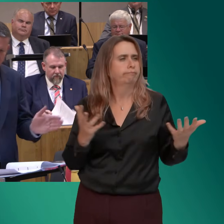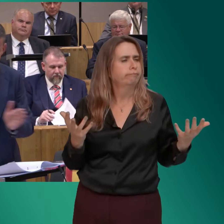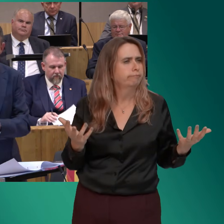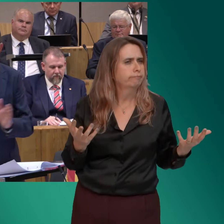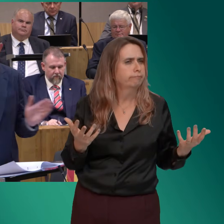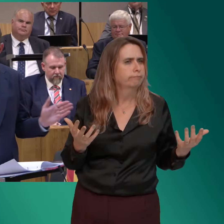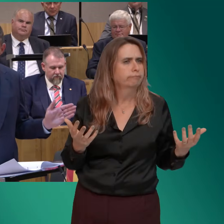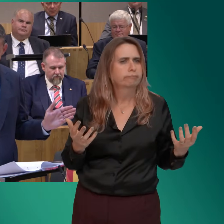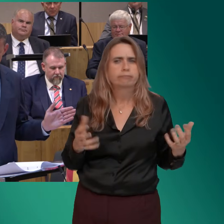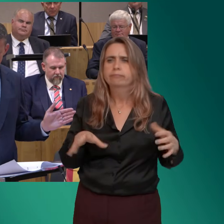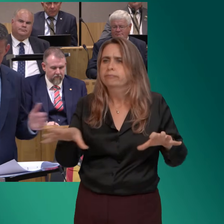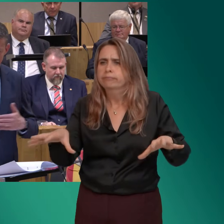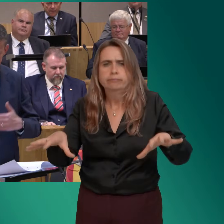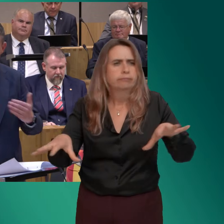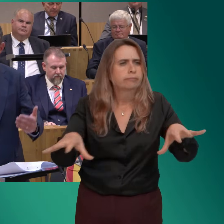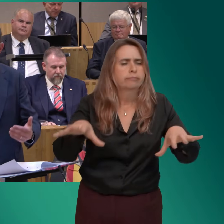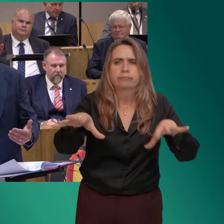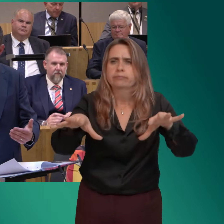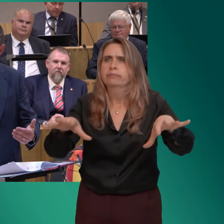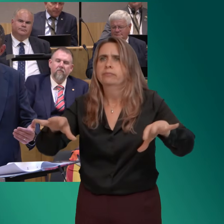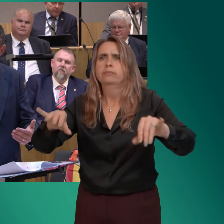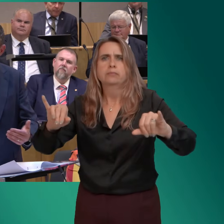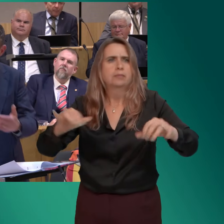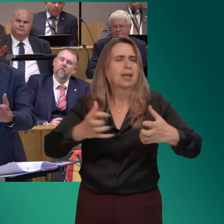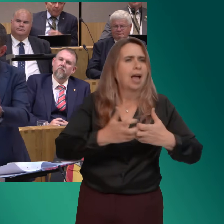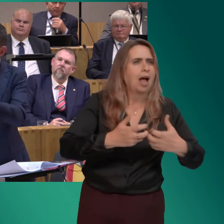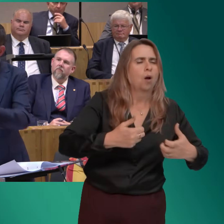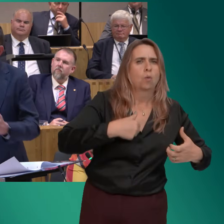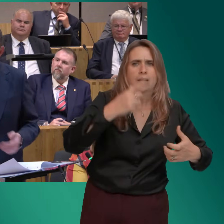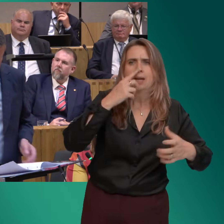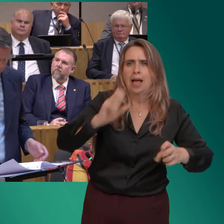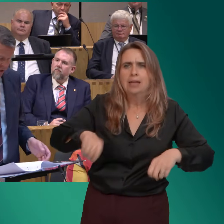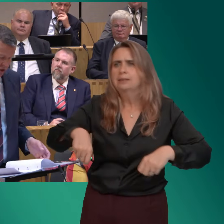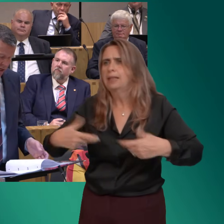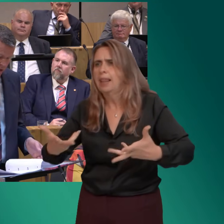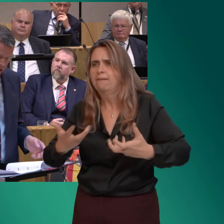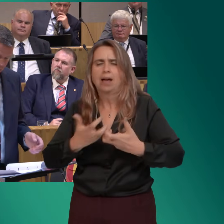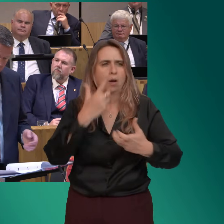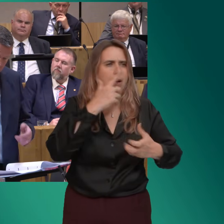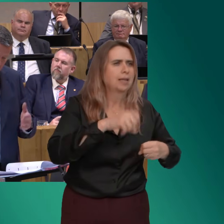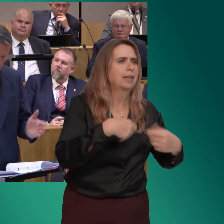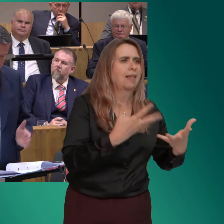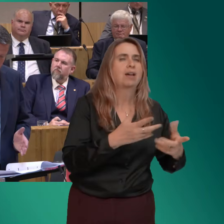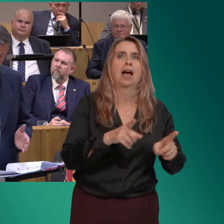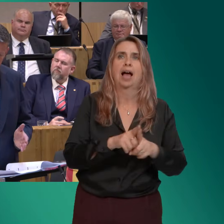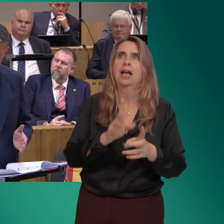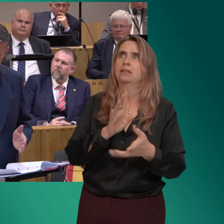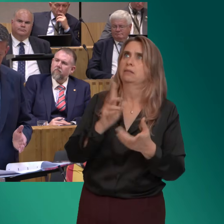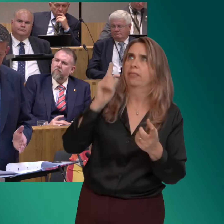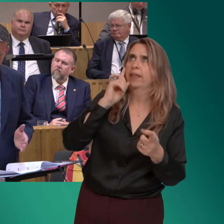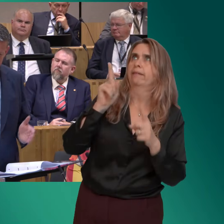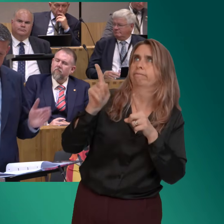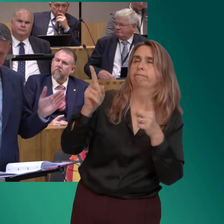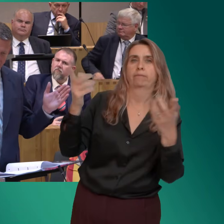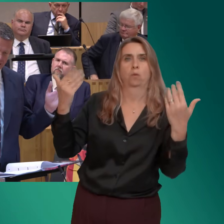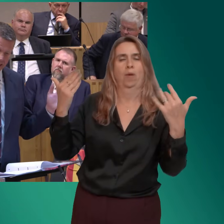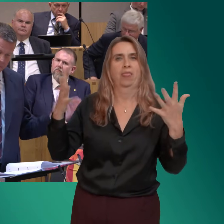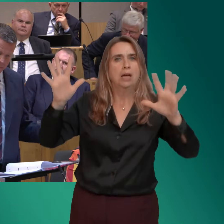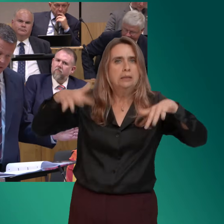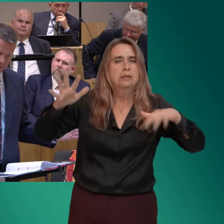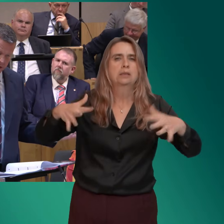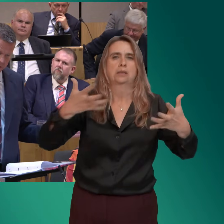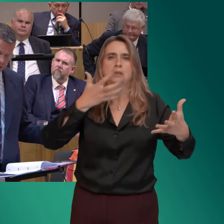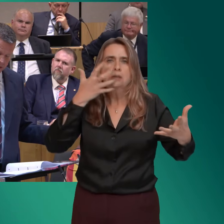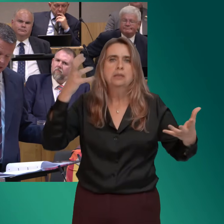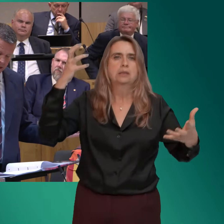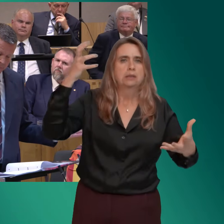those different elements of potential delivery that can address the climate challenge. And it's not just the Cabinet